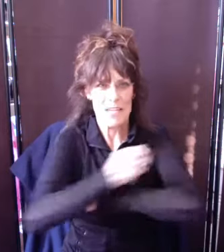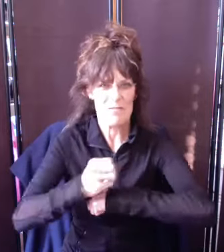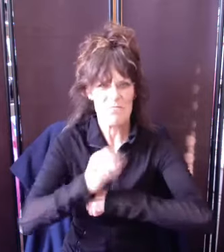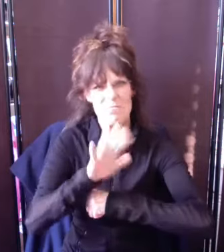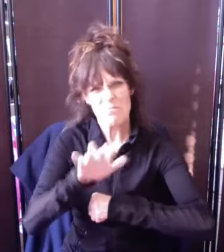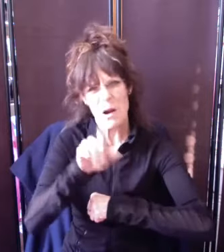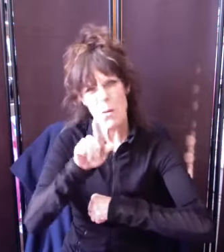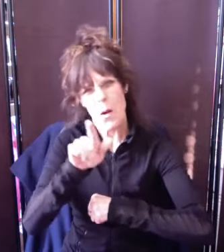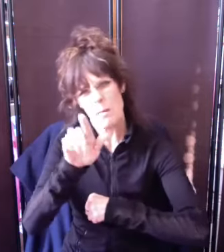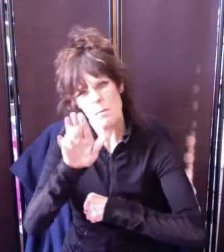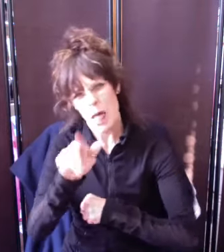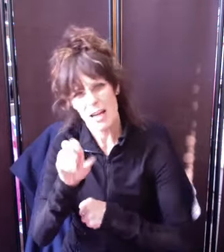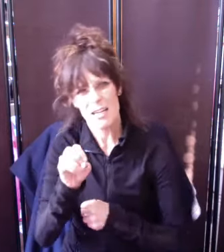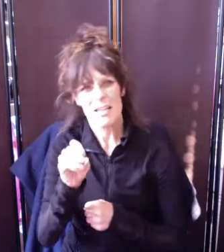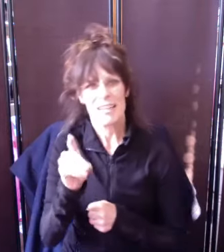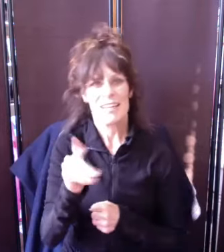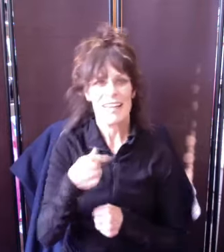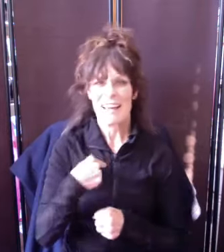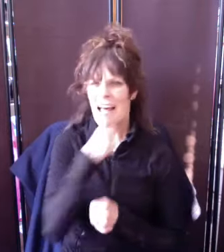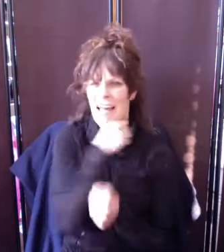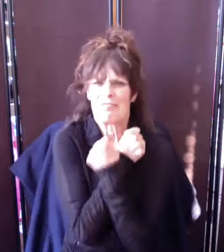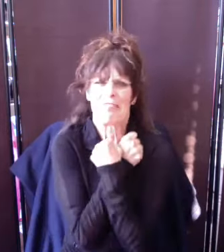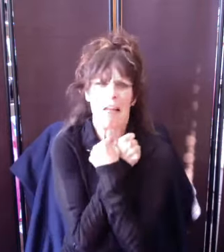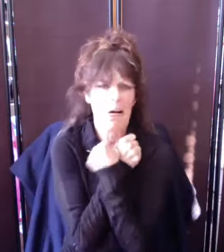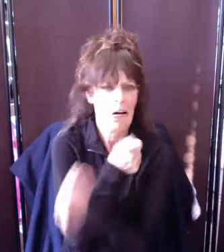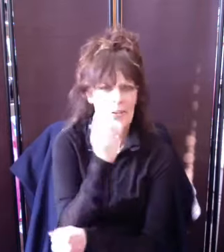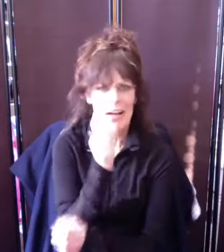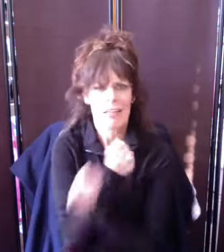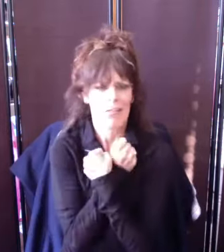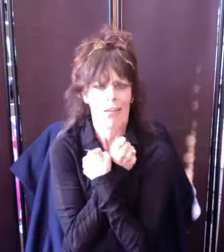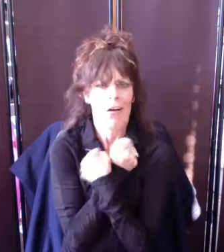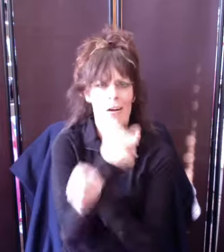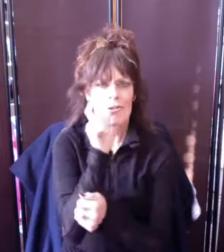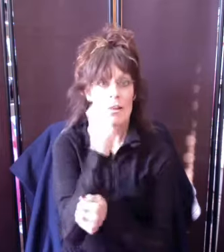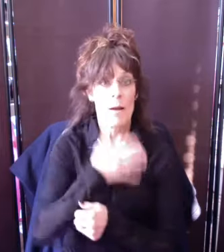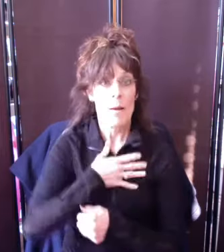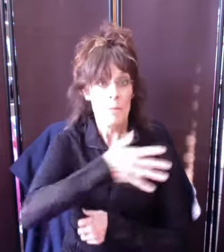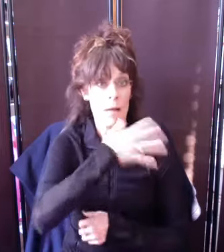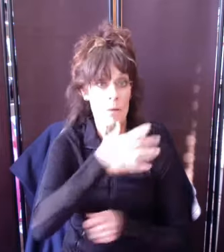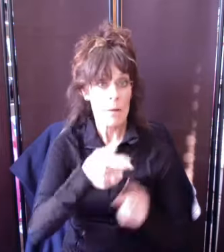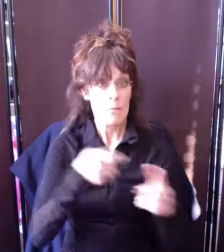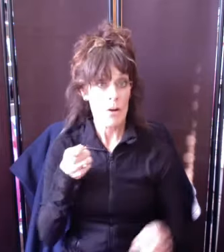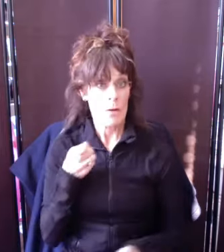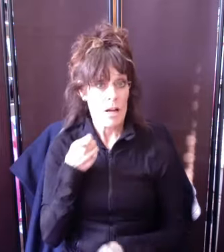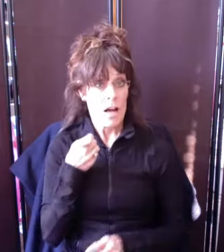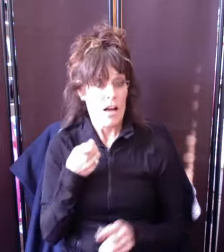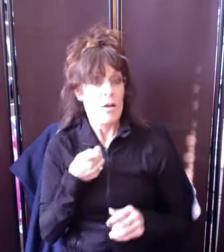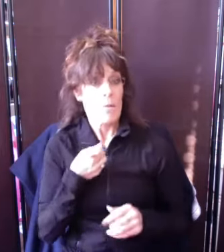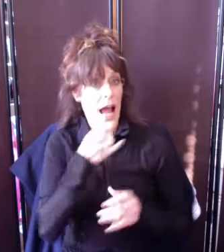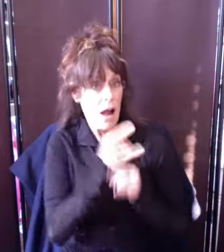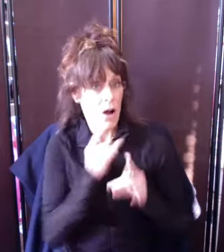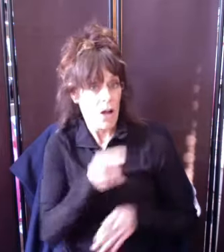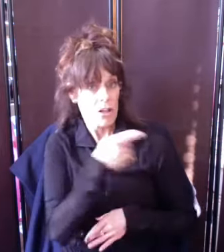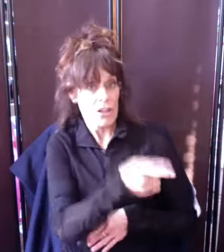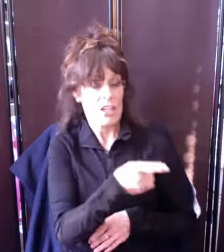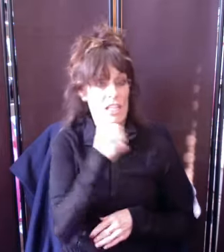And I loved drinking. I loved drinking. My mom comes from a long line of alcoholics. She's the adult child of an alcoholic. My dad comes